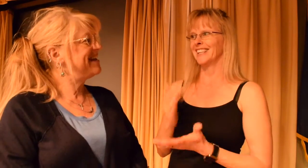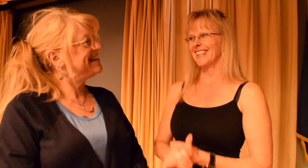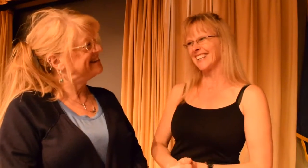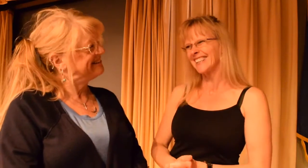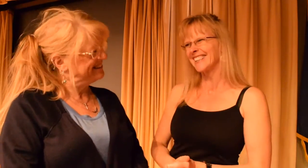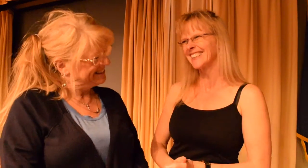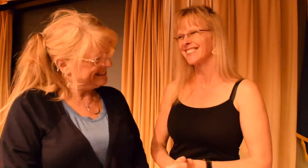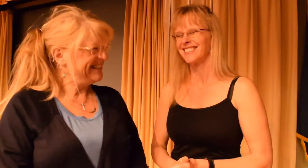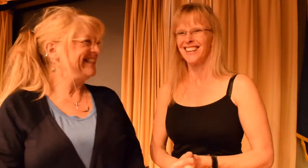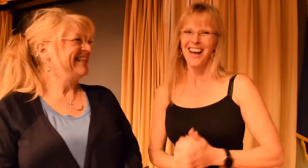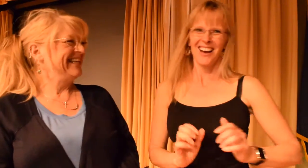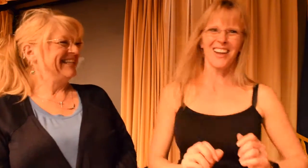you. Okay.